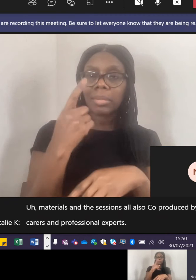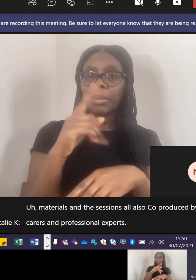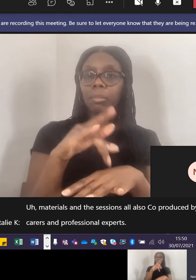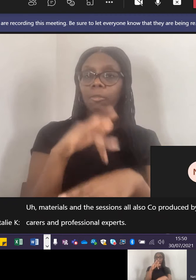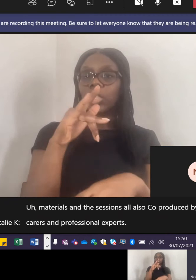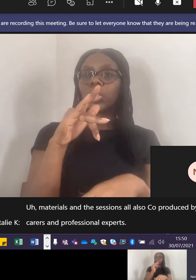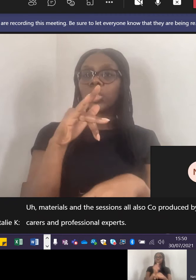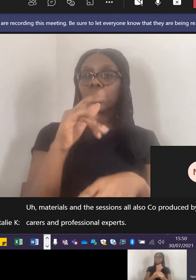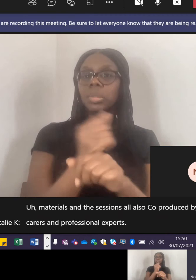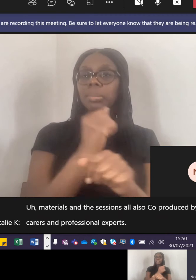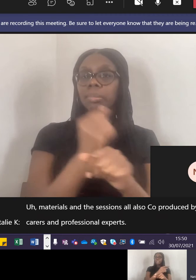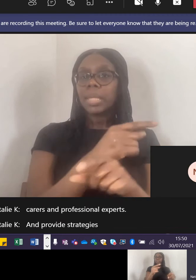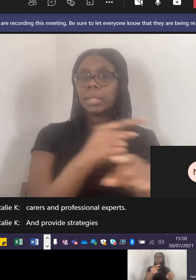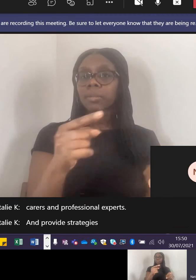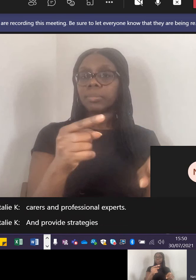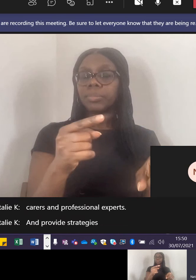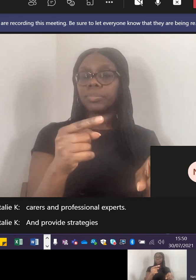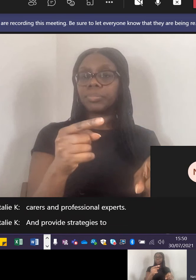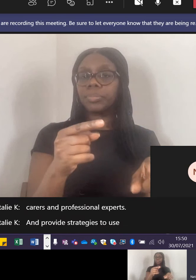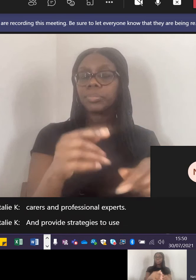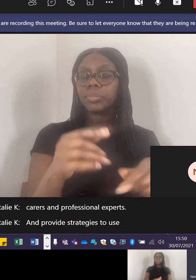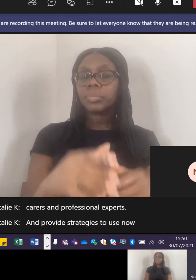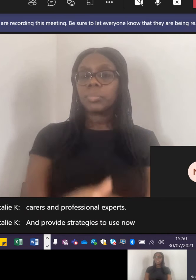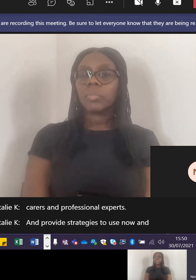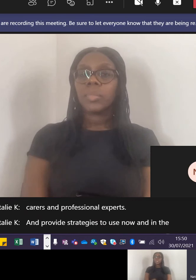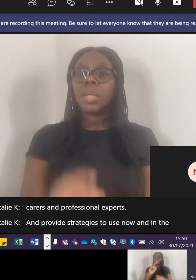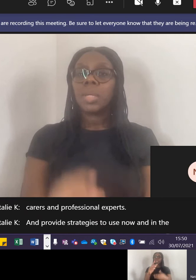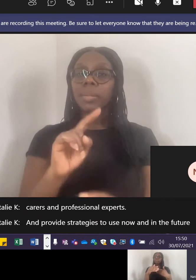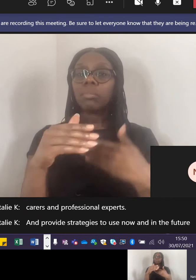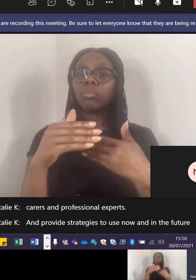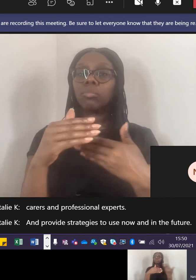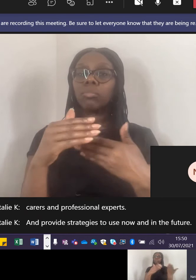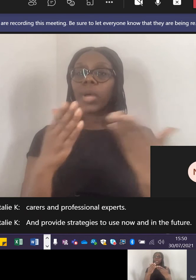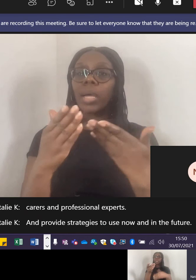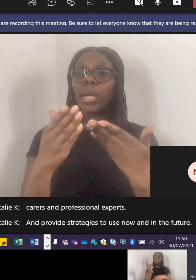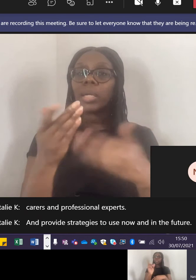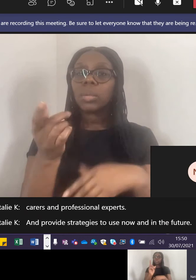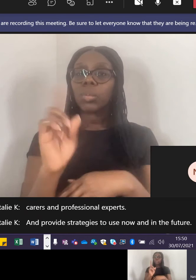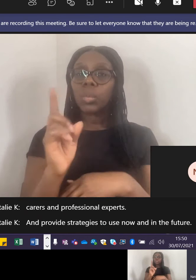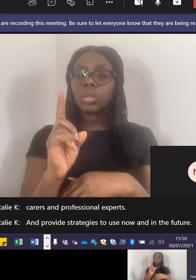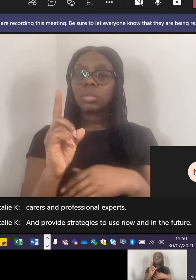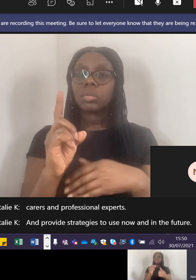and provide strategies to use now and in the future.